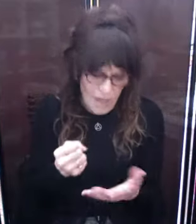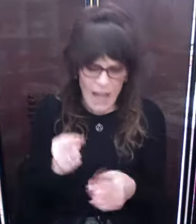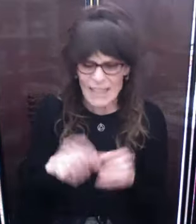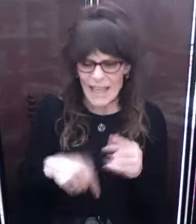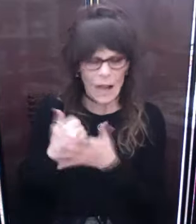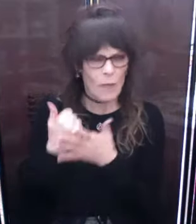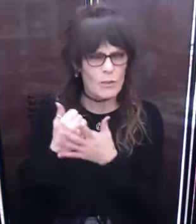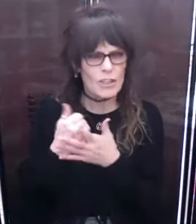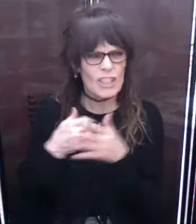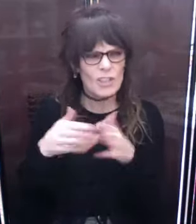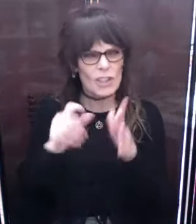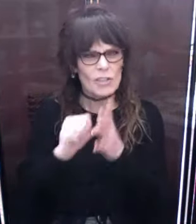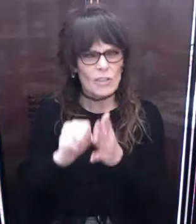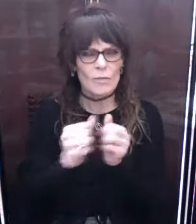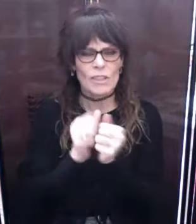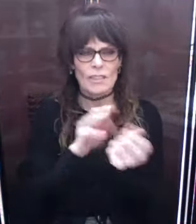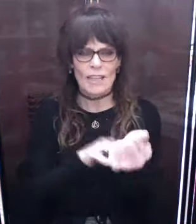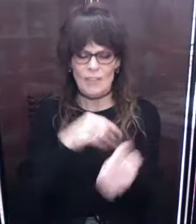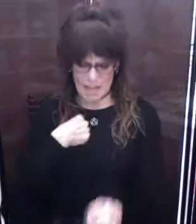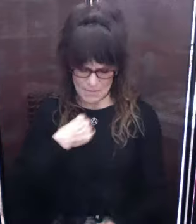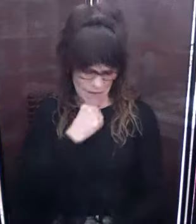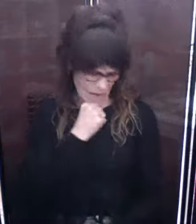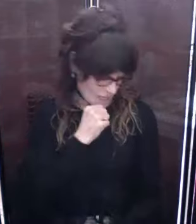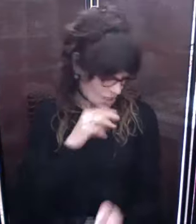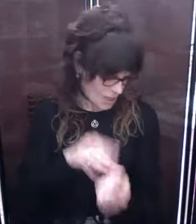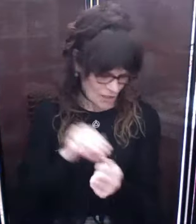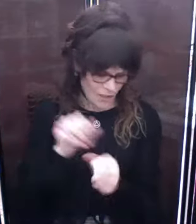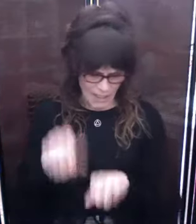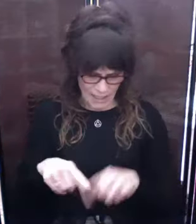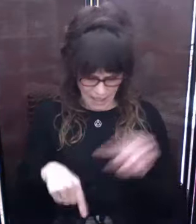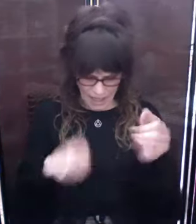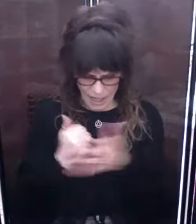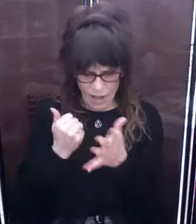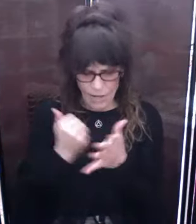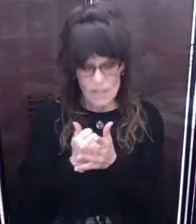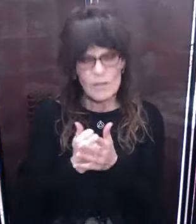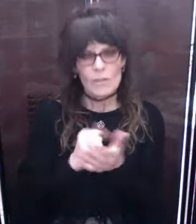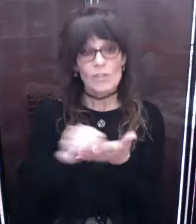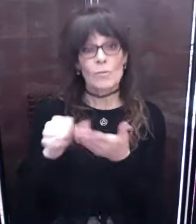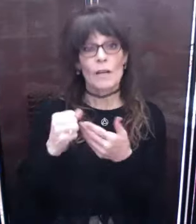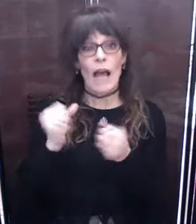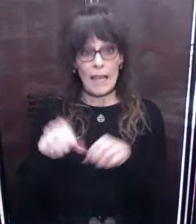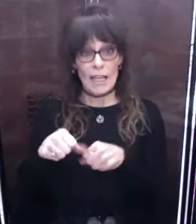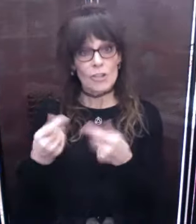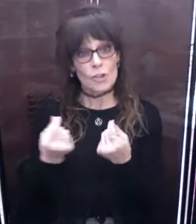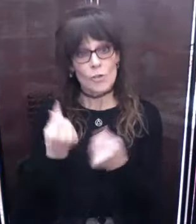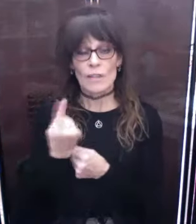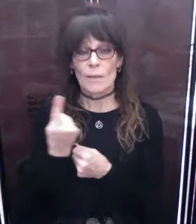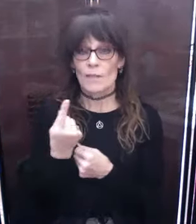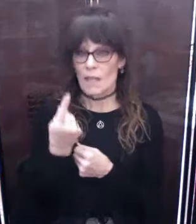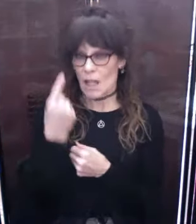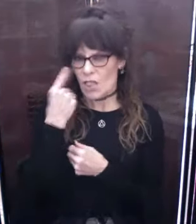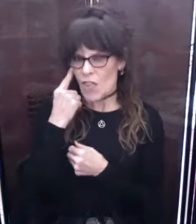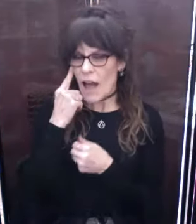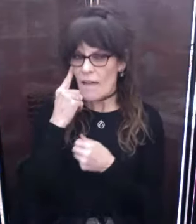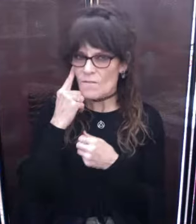surgery with the doctors. I'm not a doctor. I can't help with the surgery, but I could do something thoughtful. And I'm telling you this story because as I went back